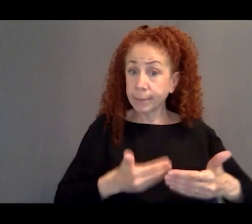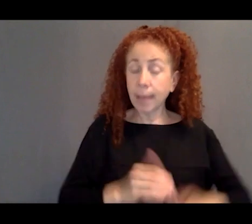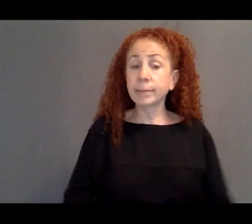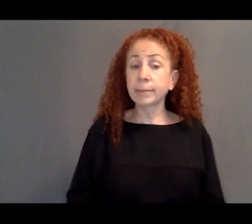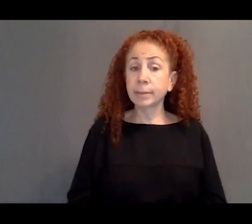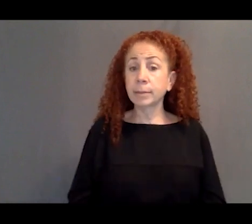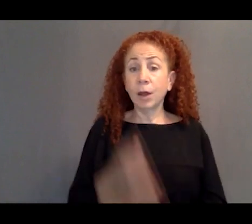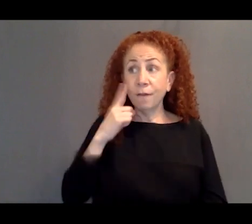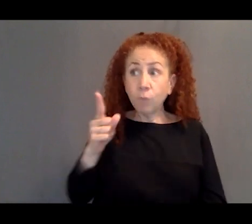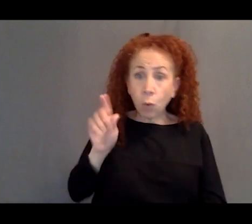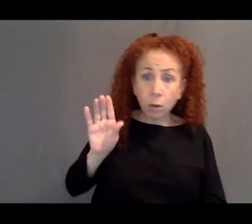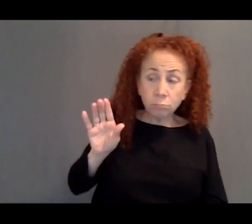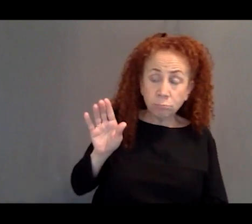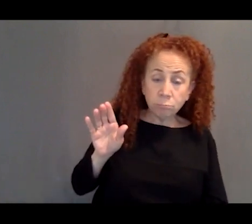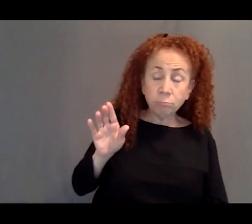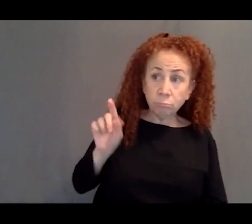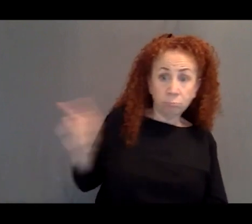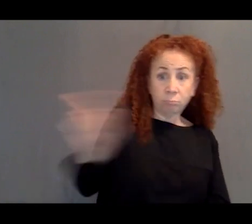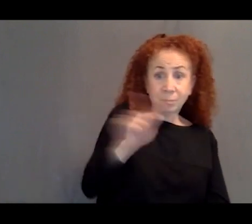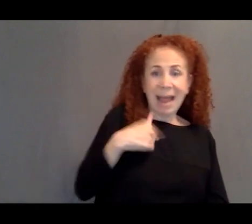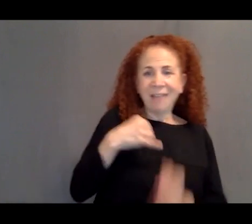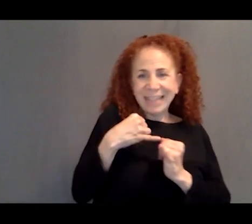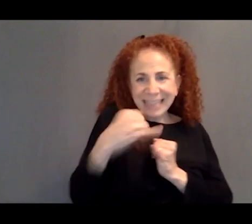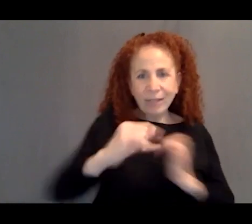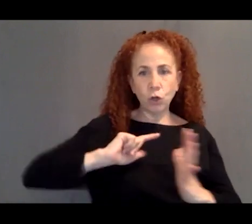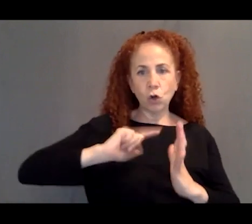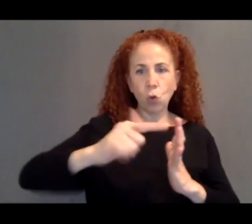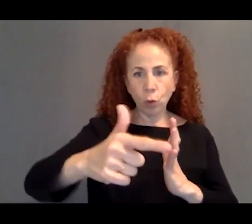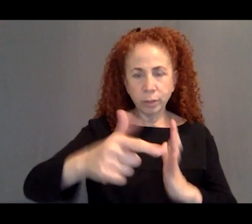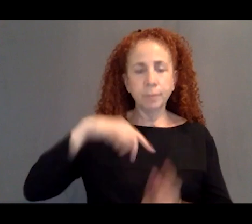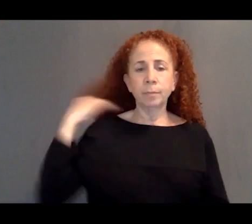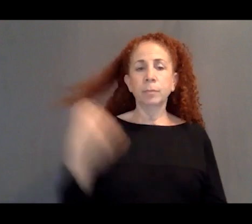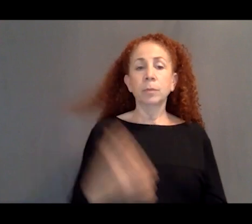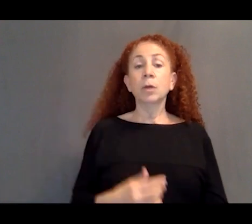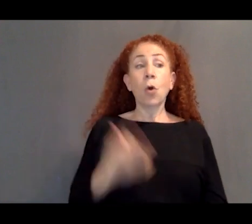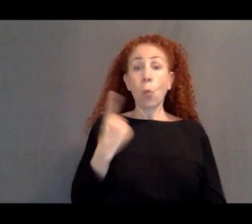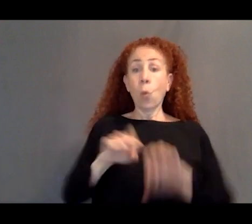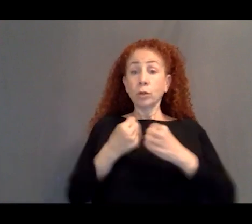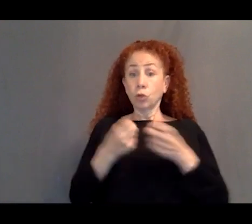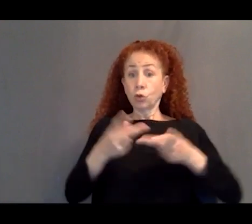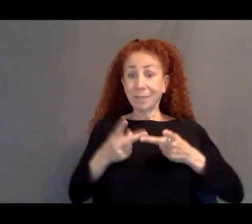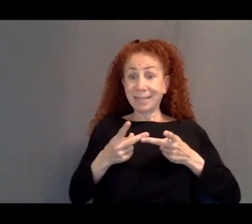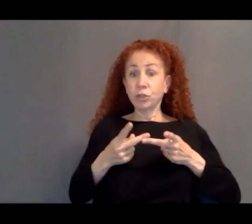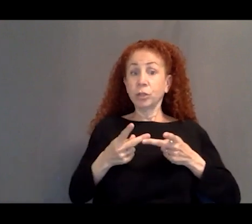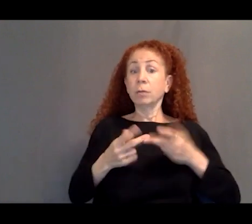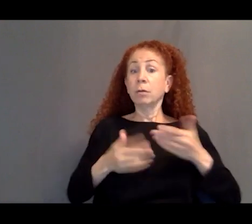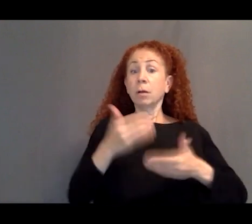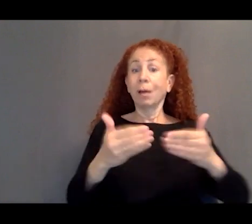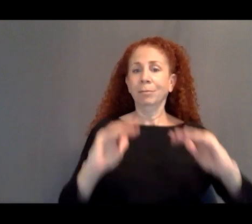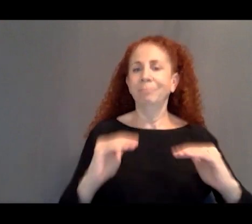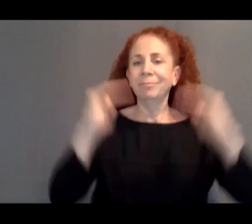on, as I mentioned earlier, a linear course from one social position, in most cases, to a better